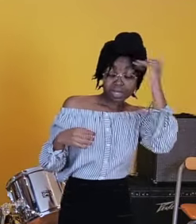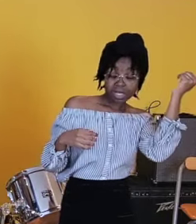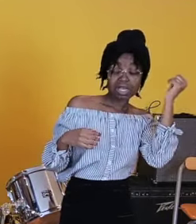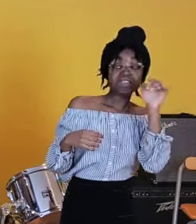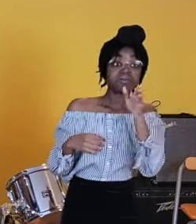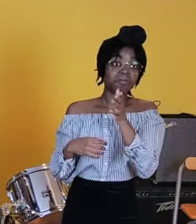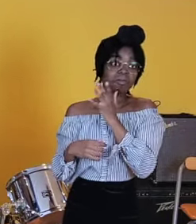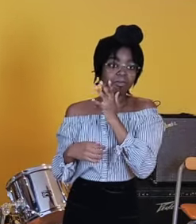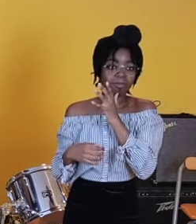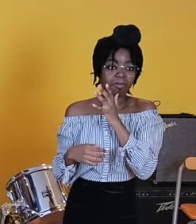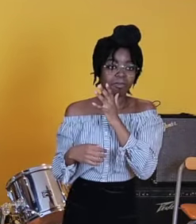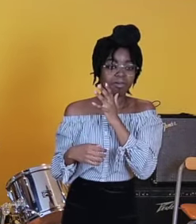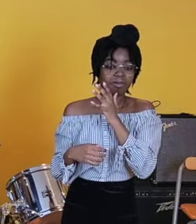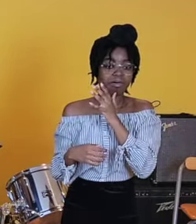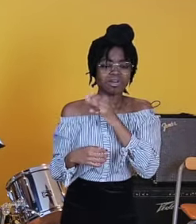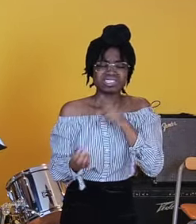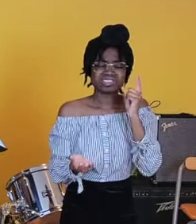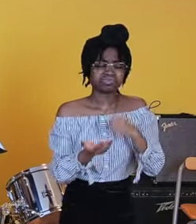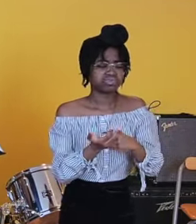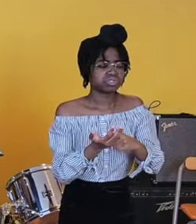we're talking about fathers. We're talking about